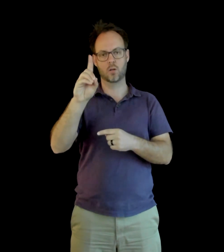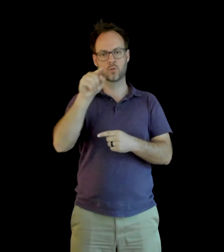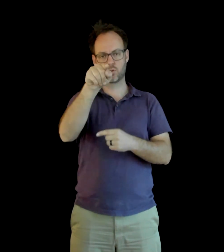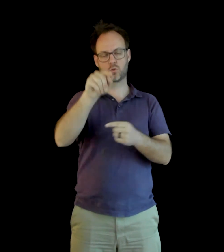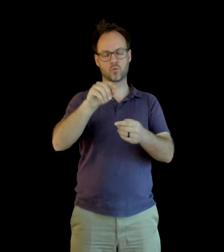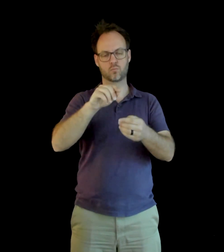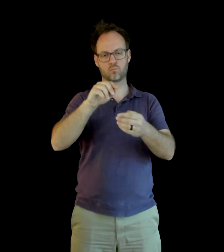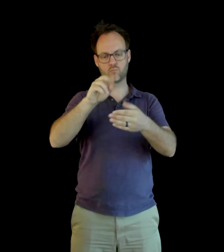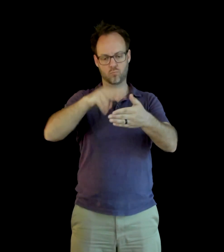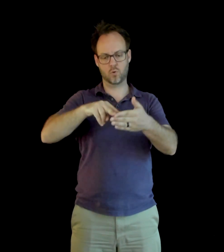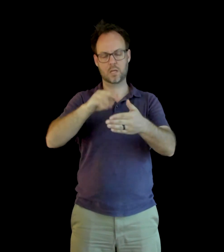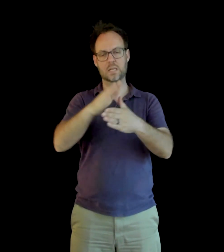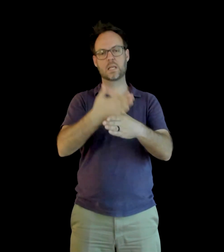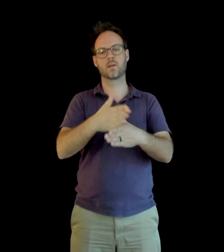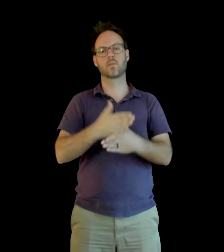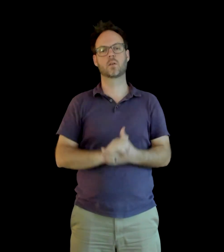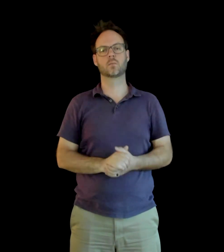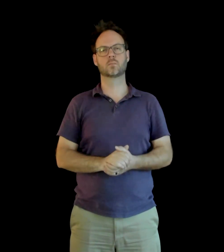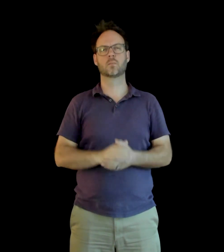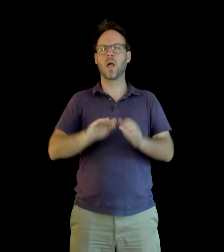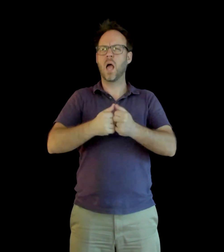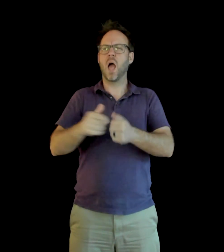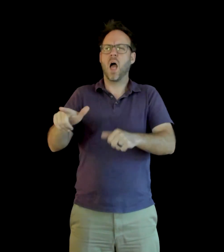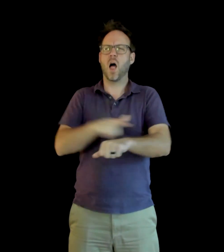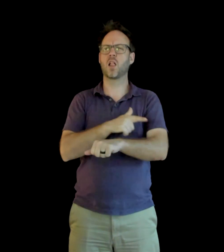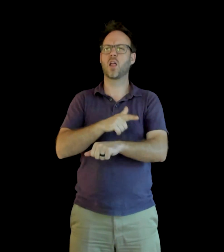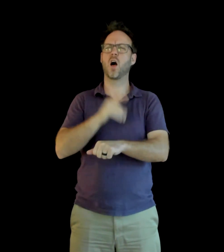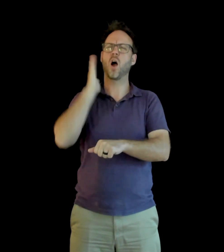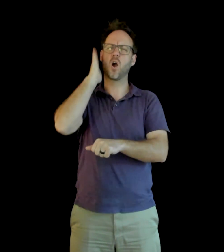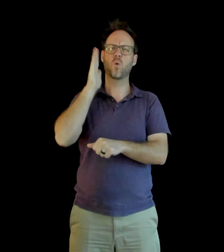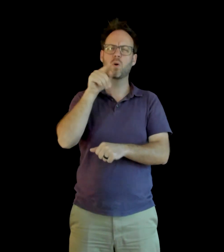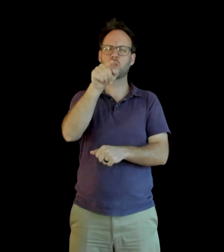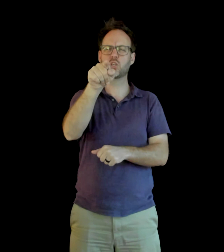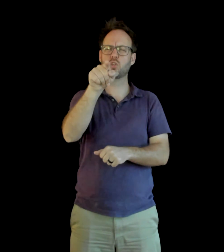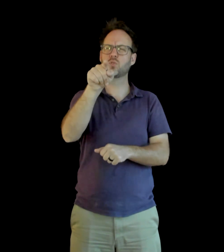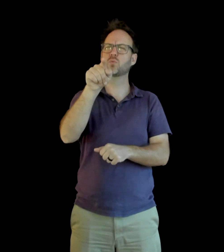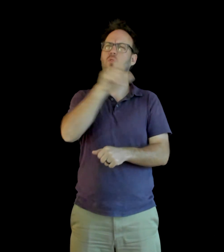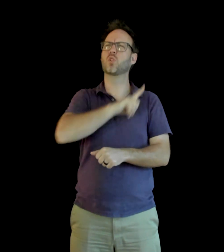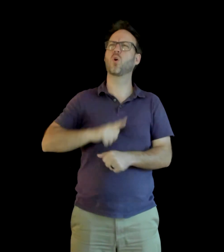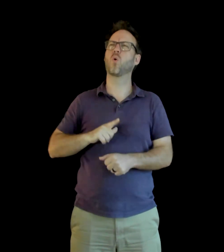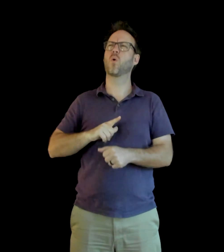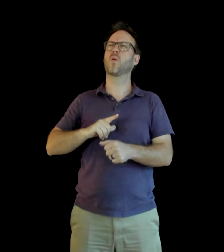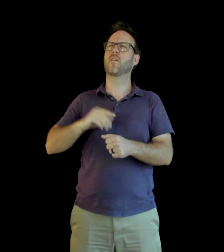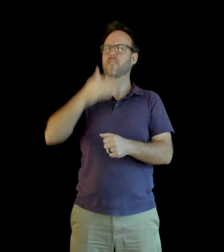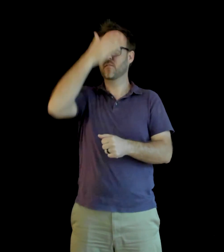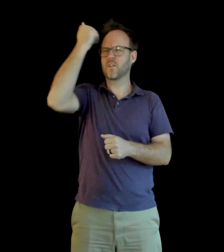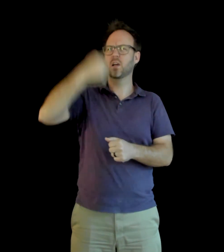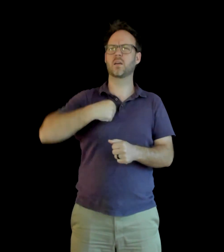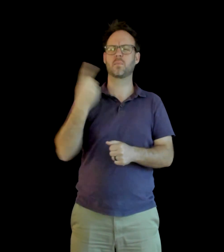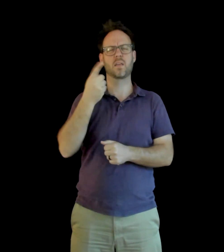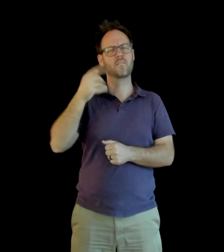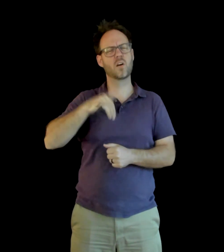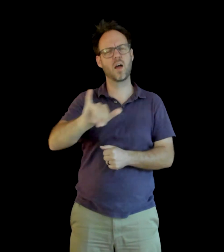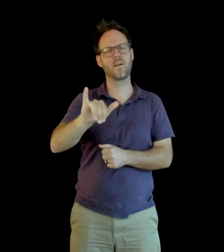How long, O Lord, will you forget me forever? How long will you hide your face from